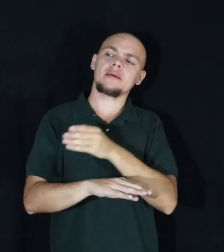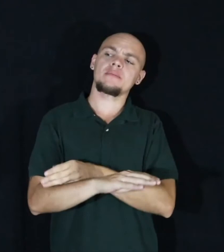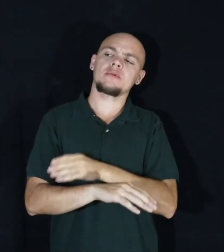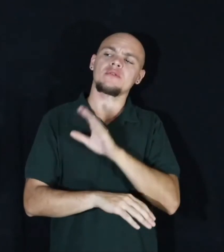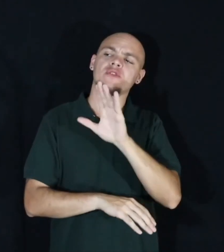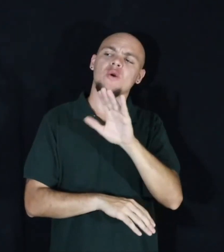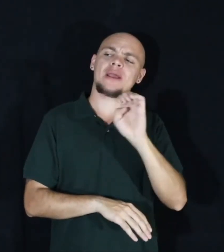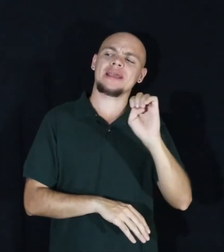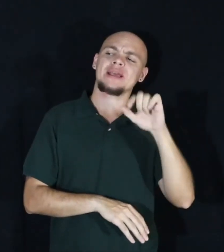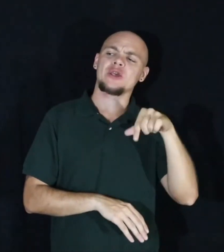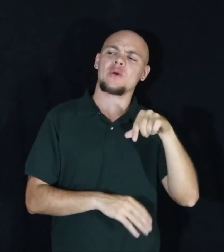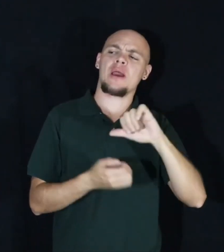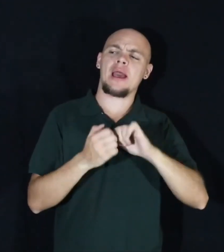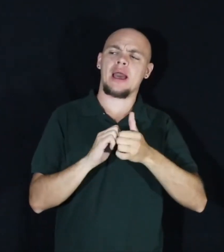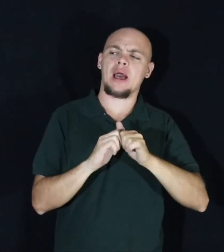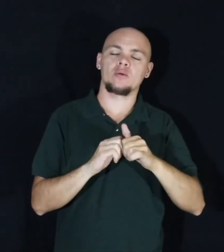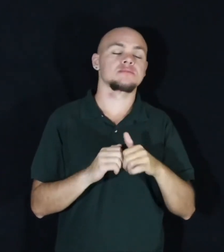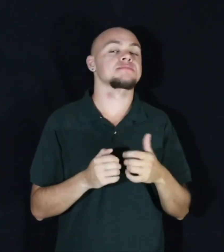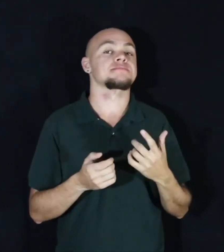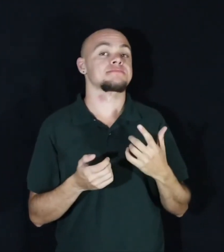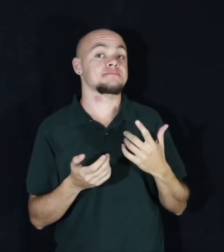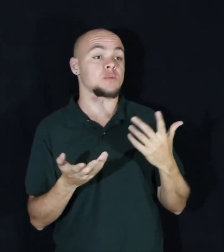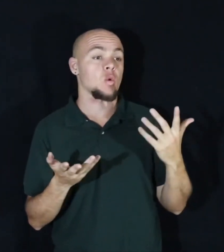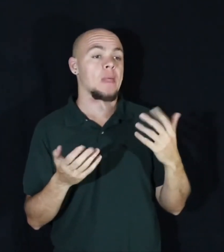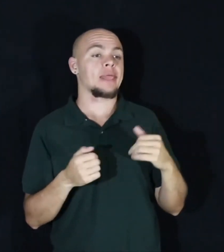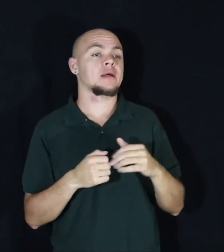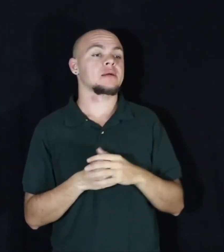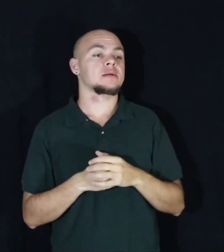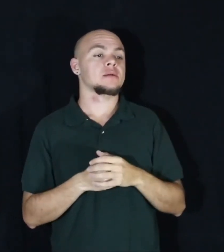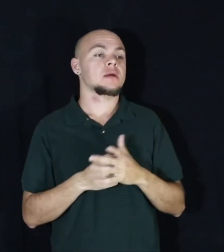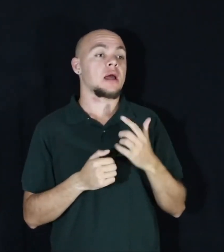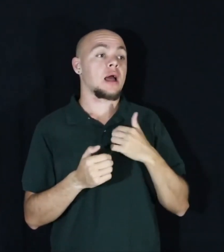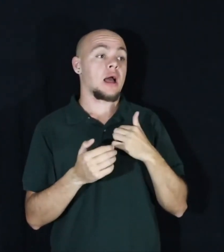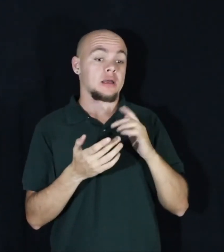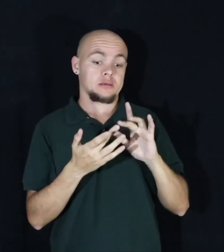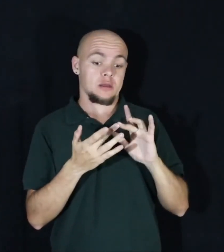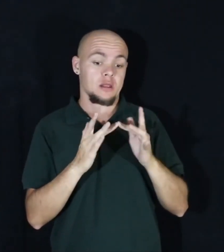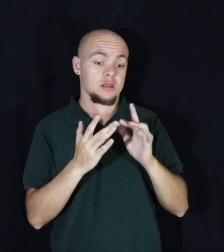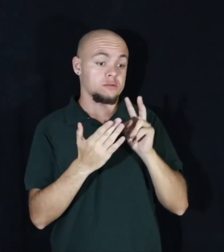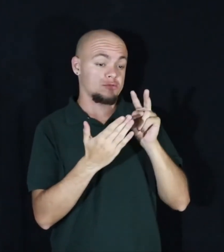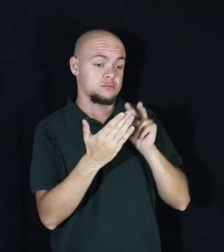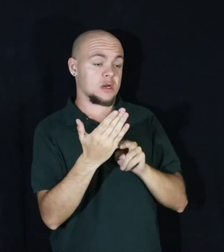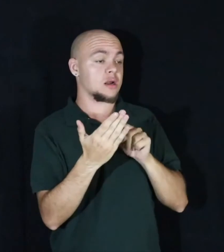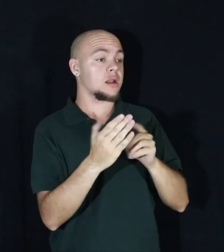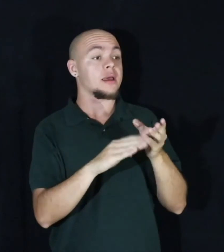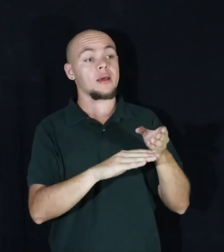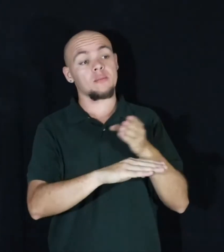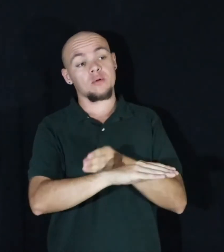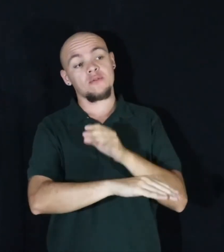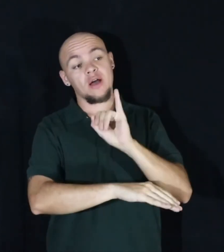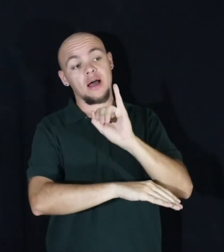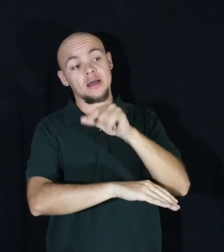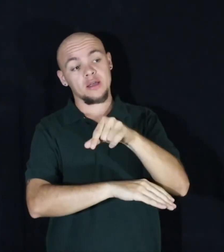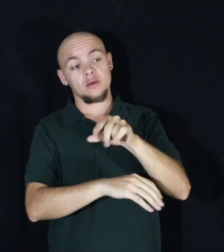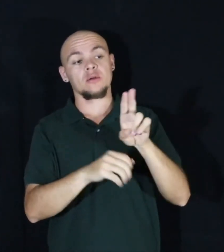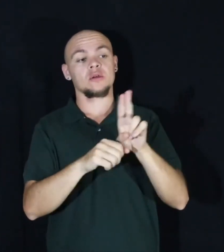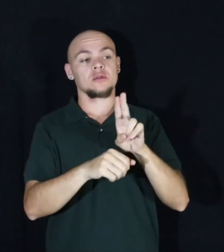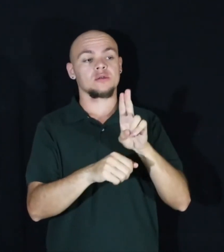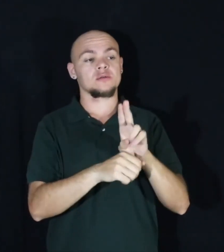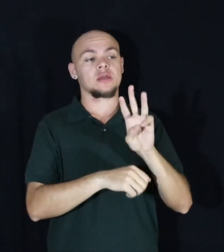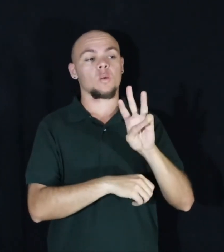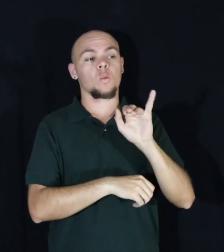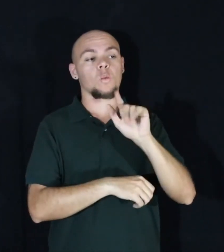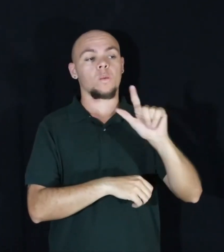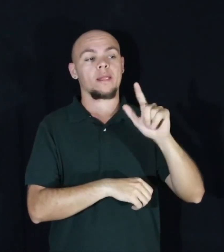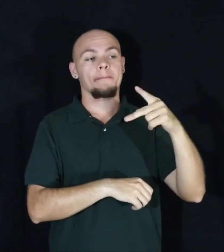EQ?" And he responded, "Well, I read online, the only way to improve your IQ is through your willpower." And